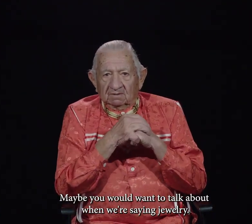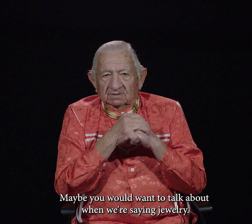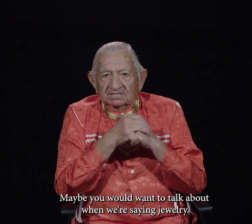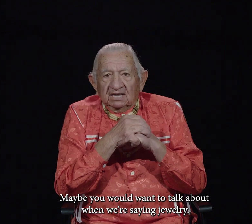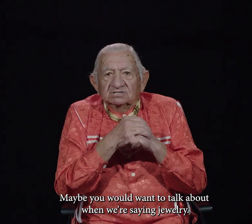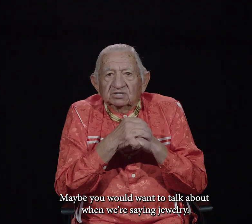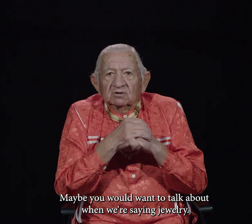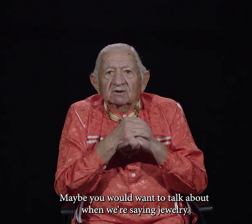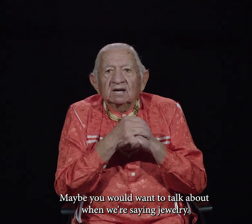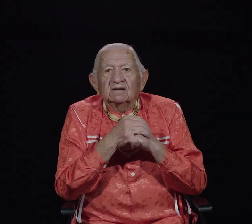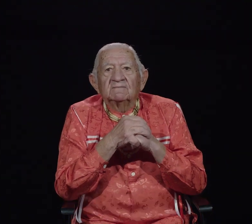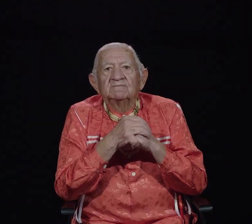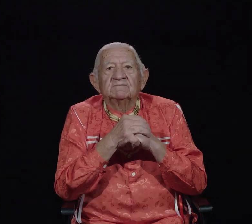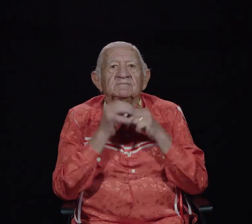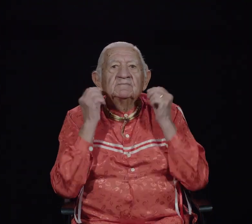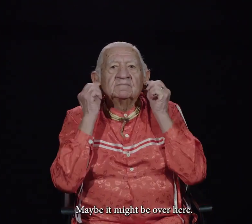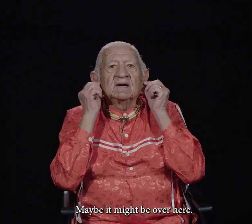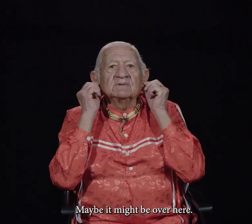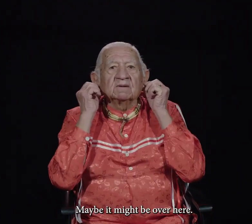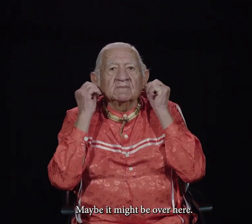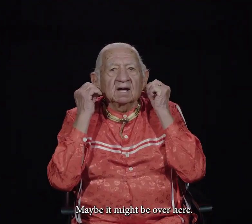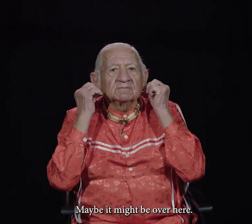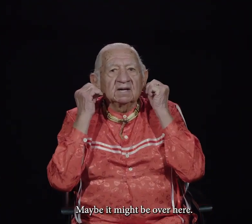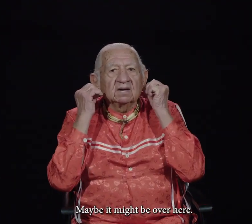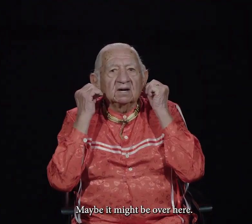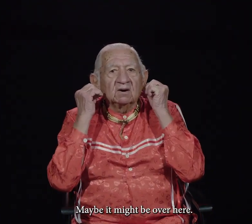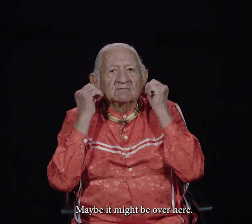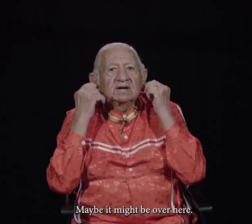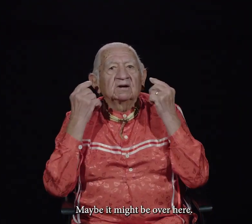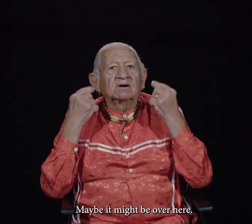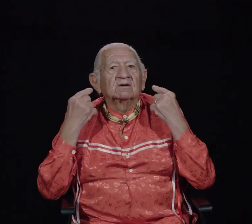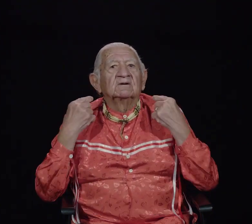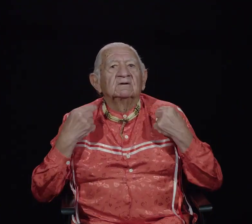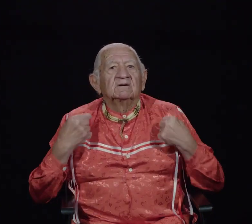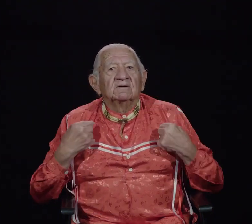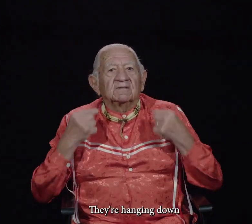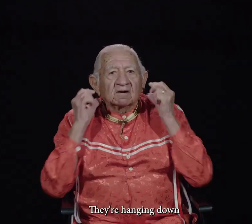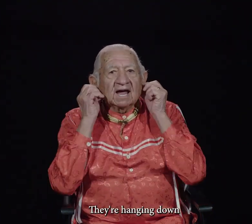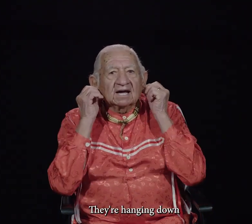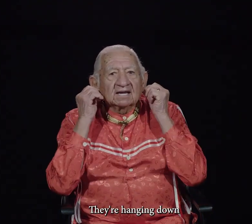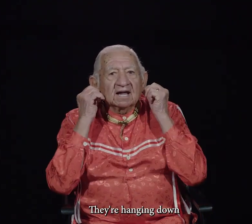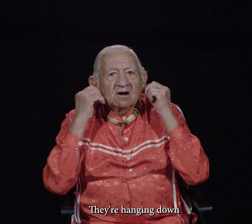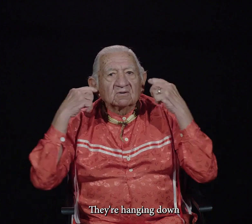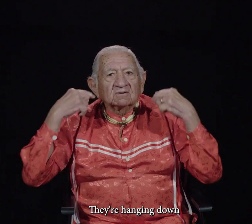we're saying jewelry, maybe it might be over here. They're hanging down.